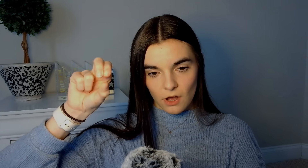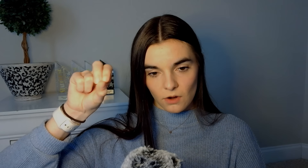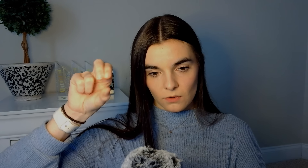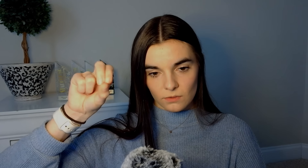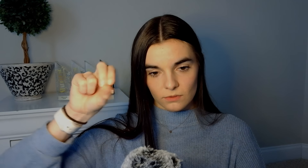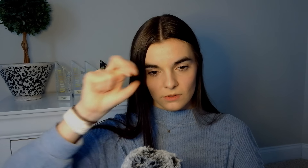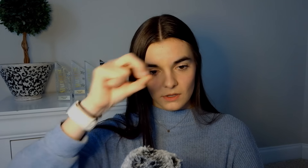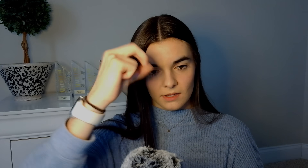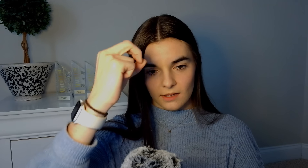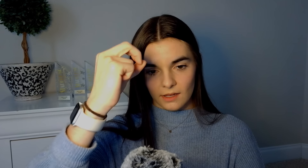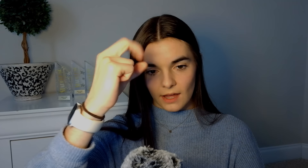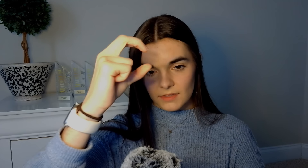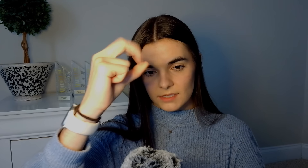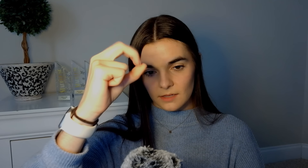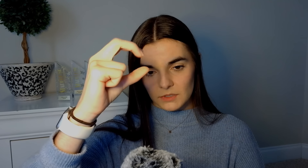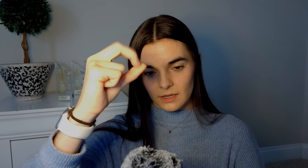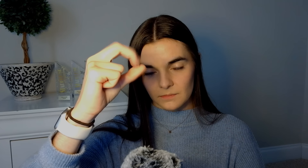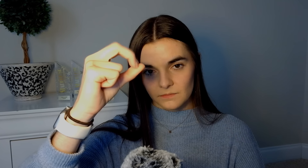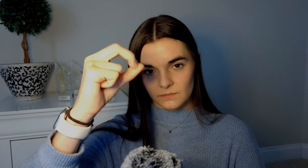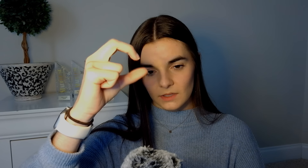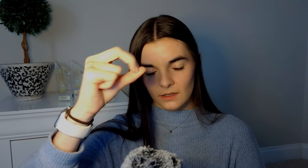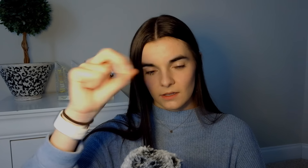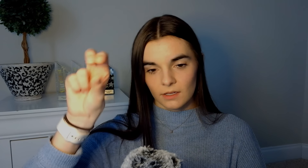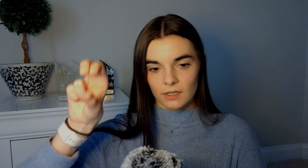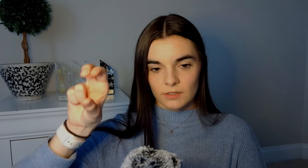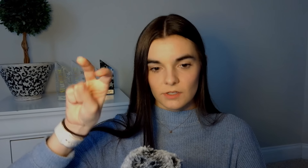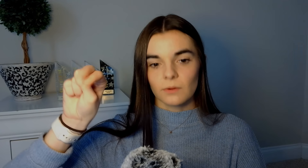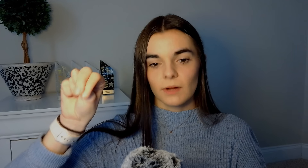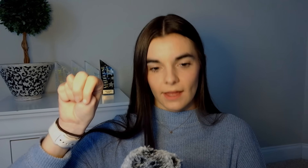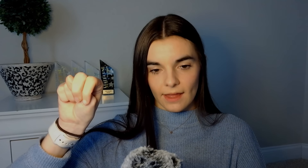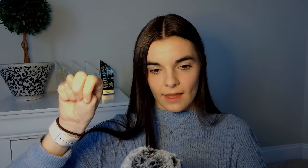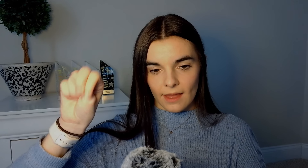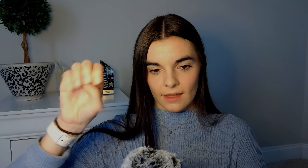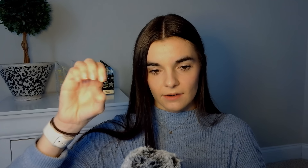O at the same time. So N-O,